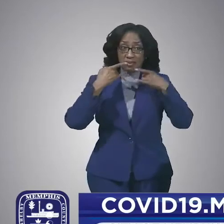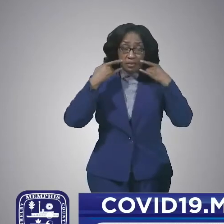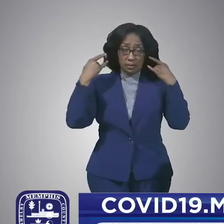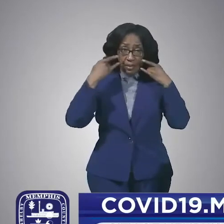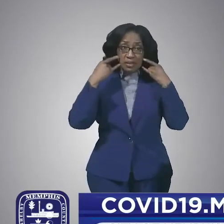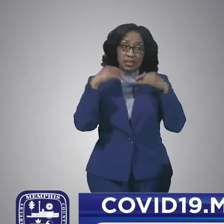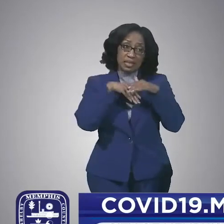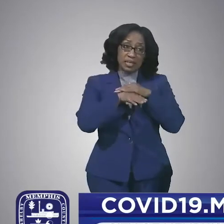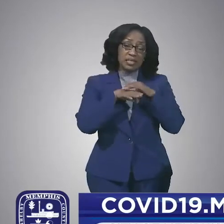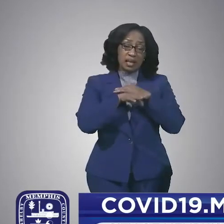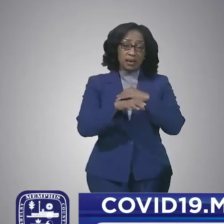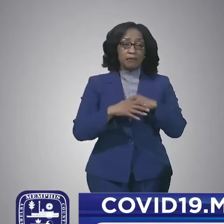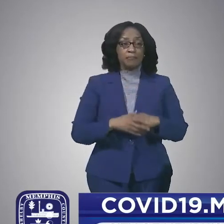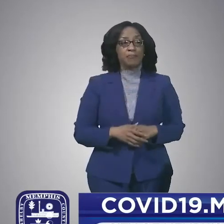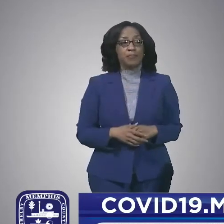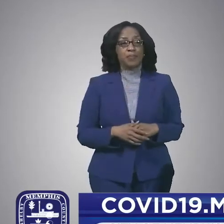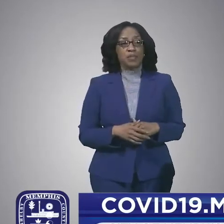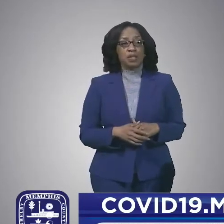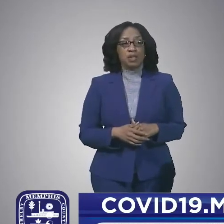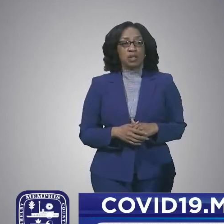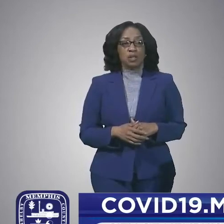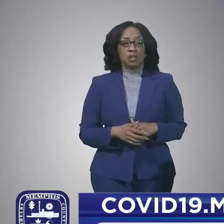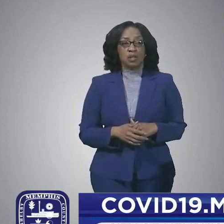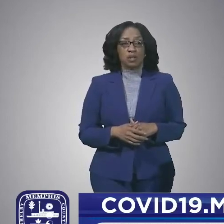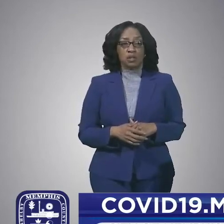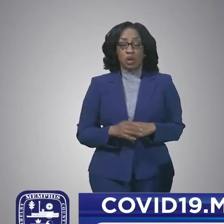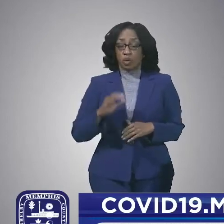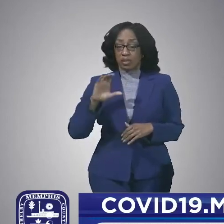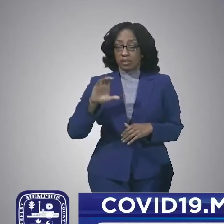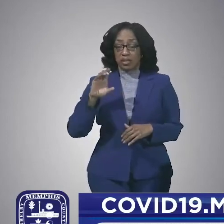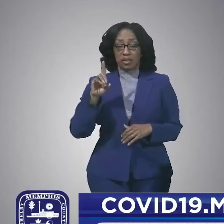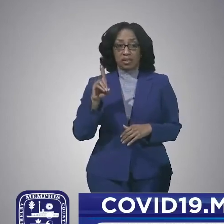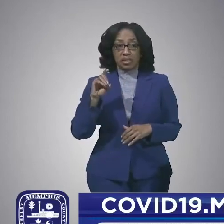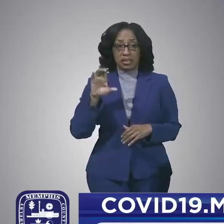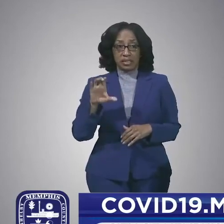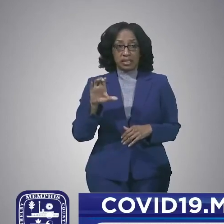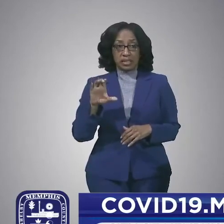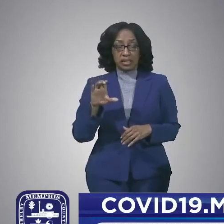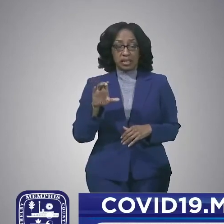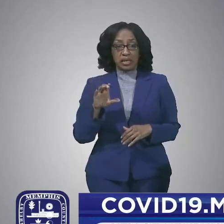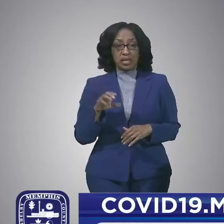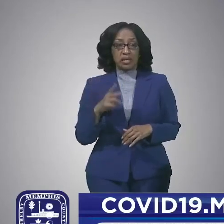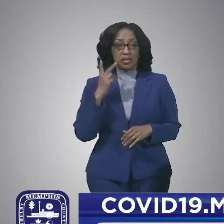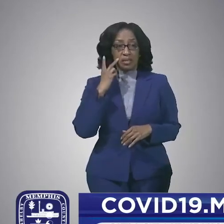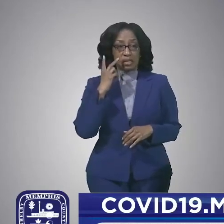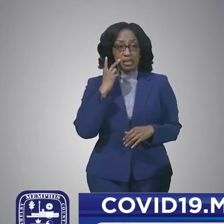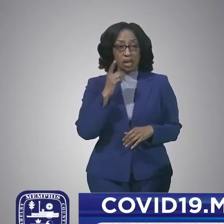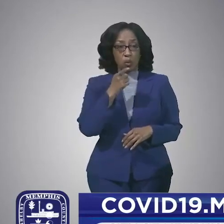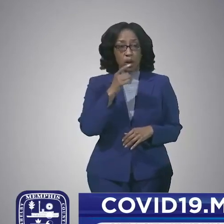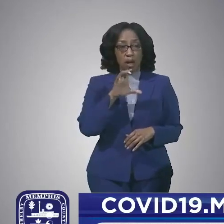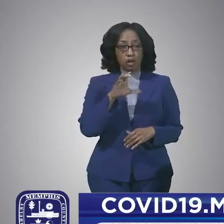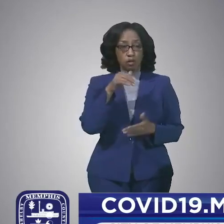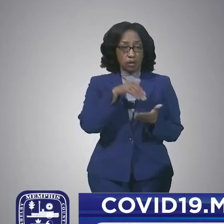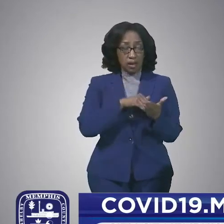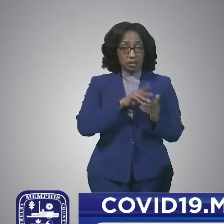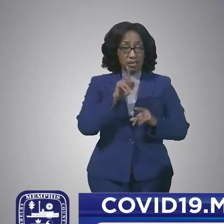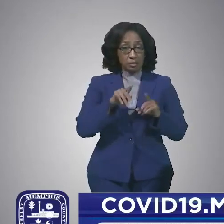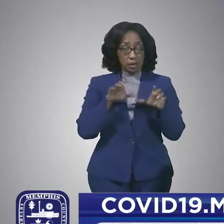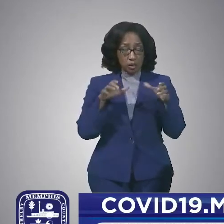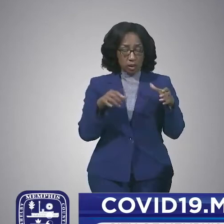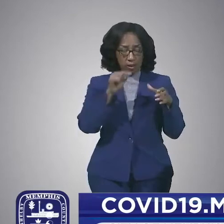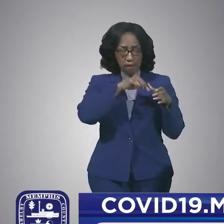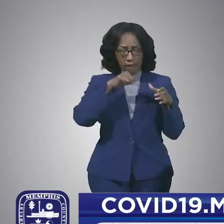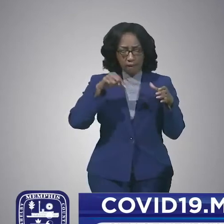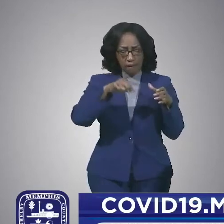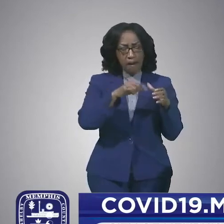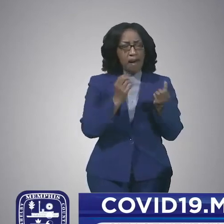indoor public spaces. And so their indicators are based on the number of cases per 100,000 population